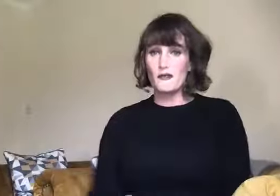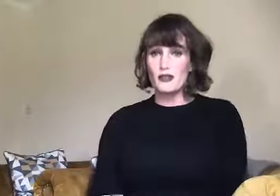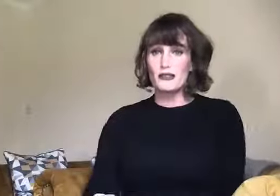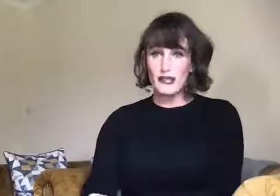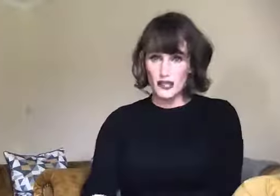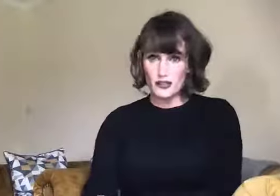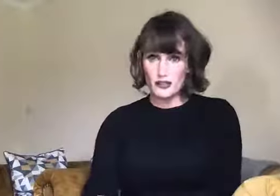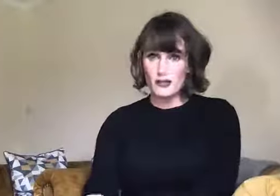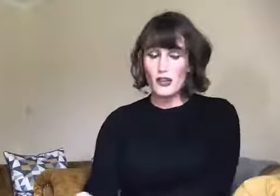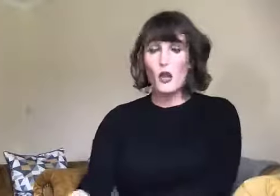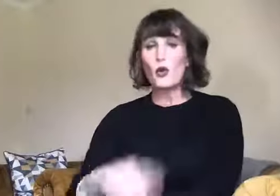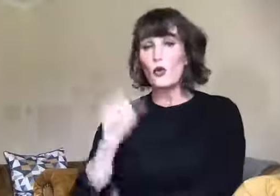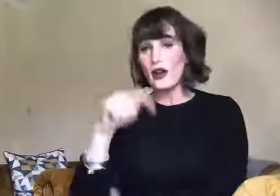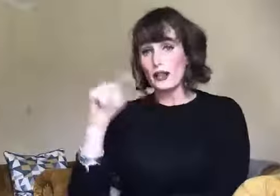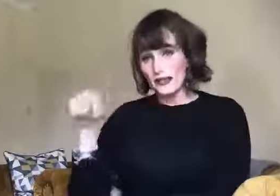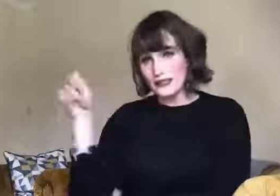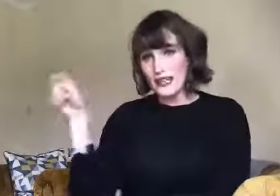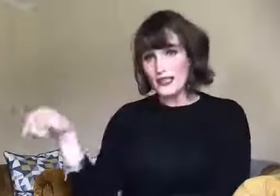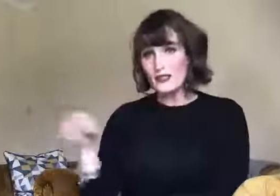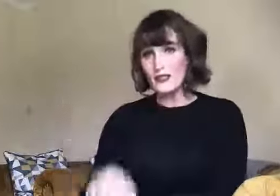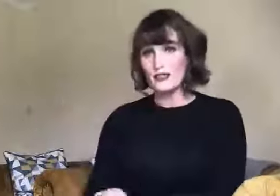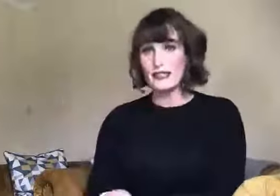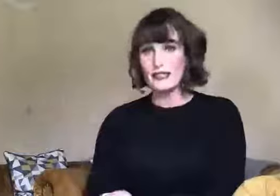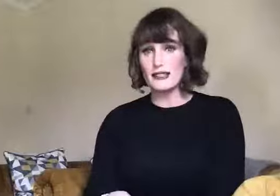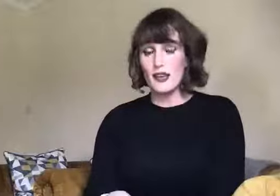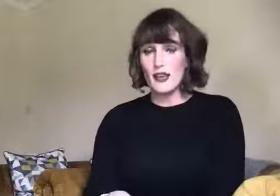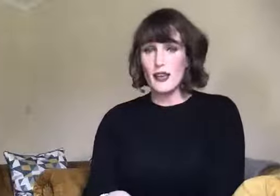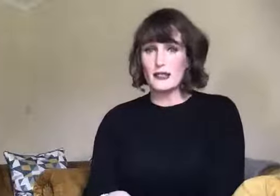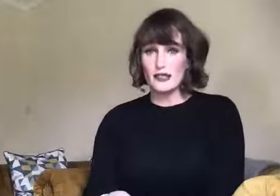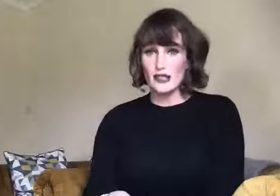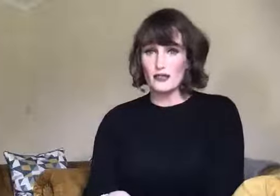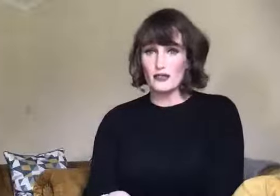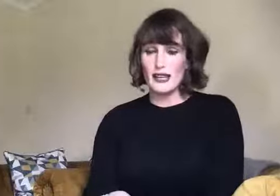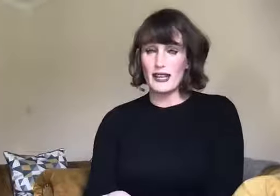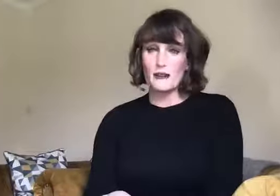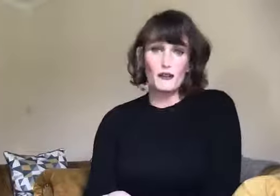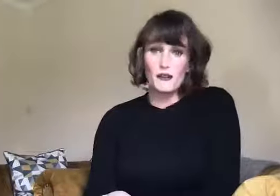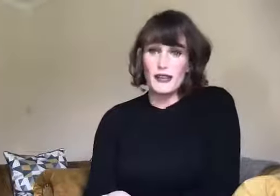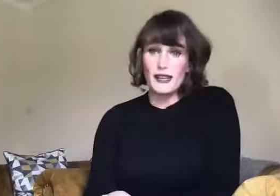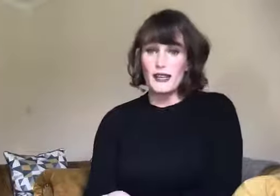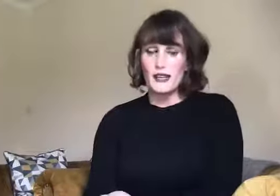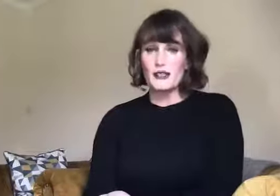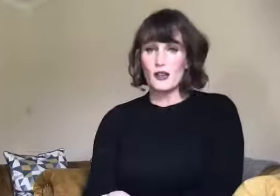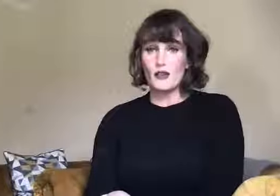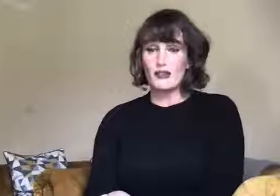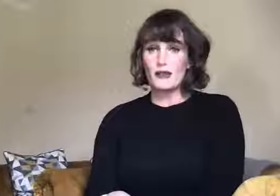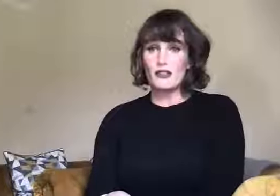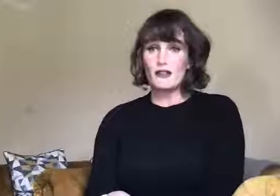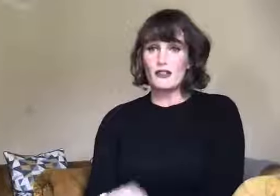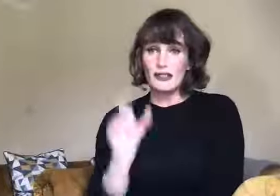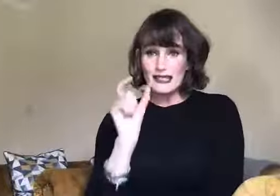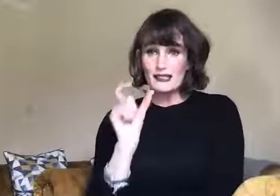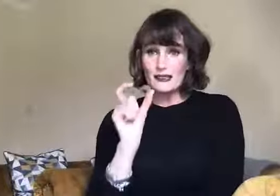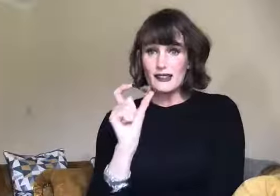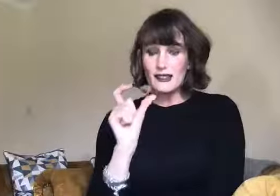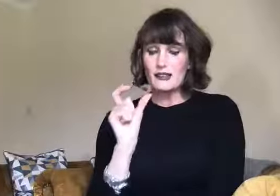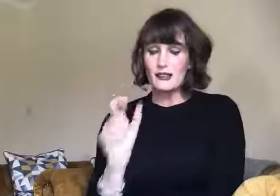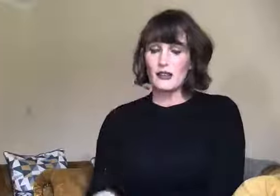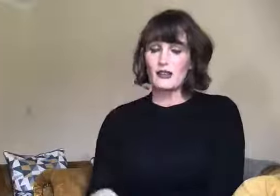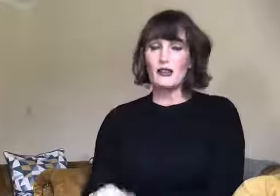Zoom sessions, or I can continue to do these sessions on here for free. So I'm going to be giving just little inserts.